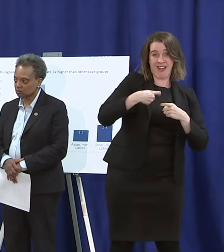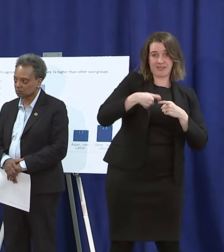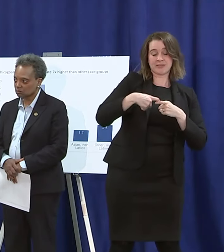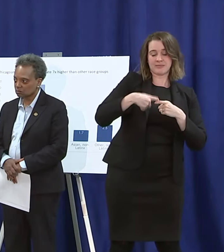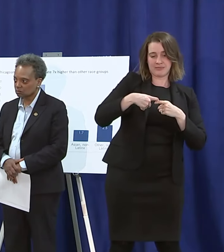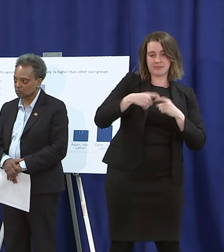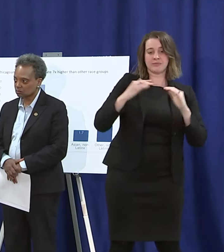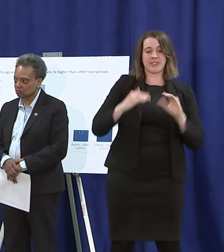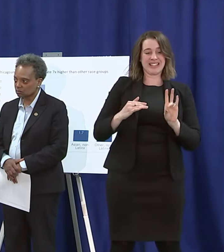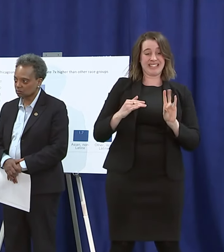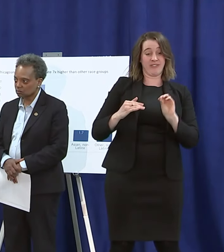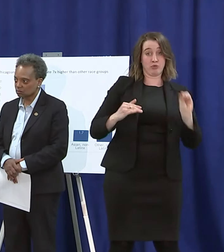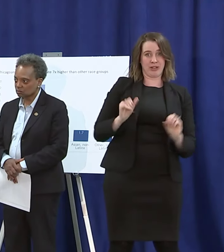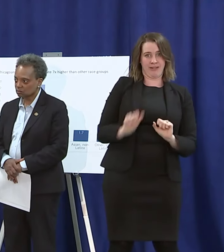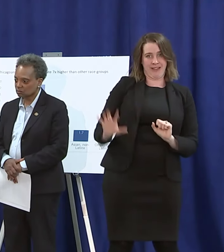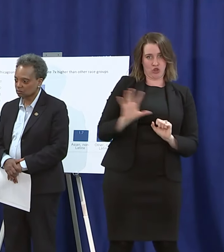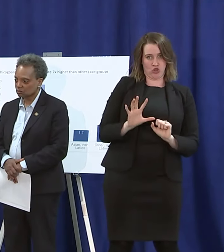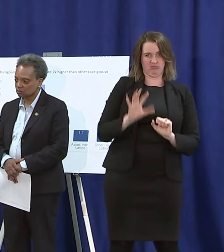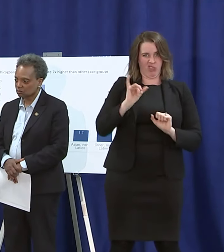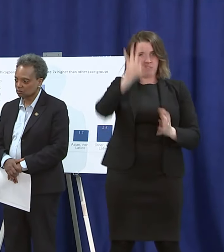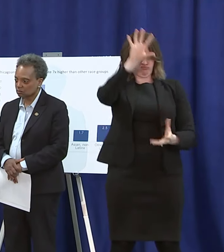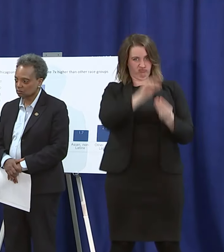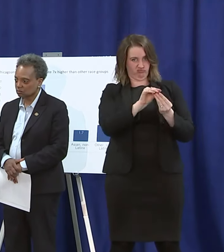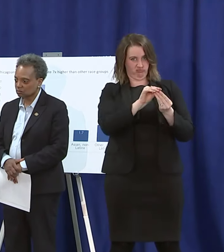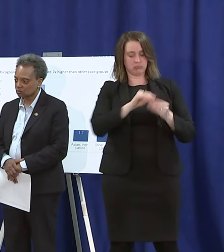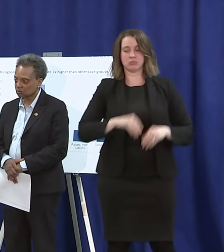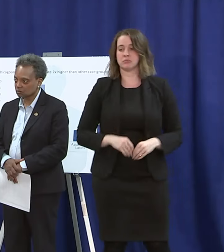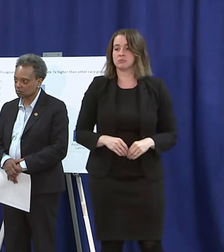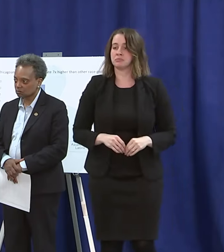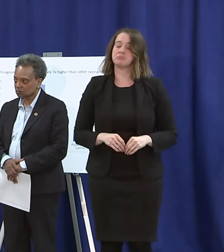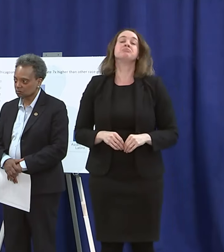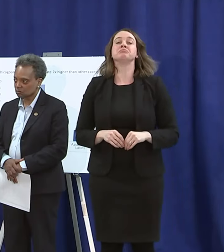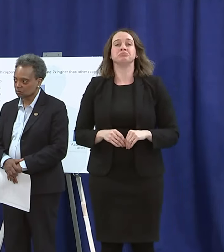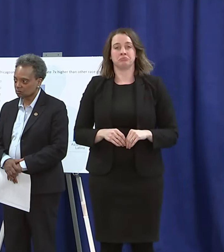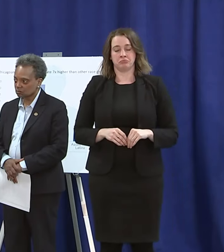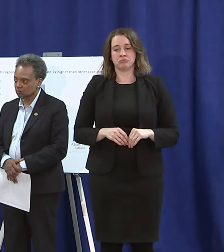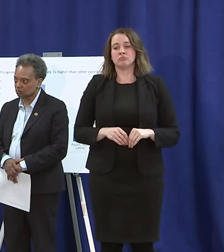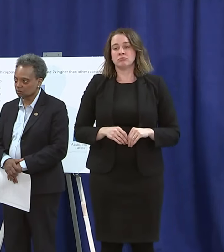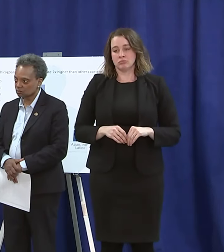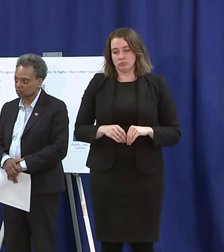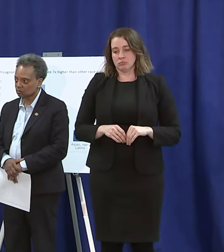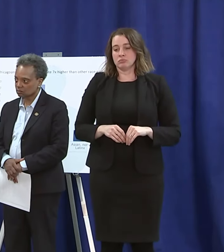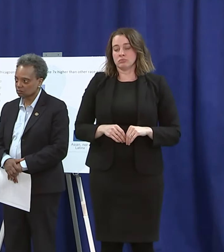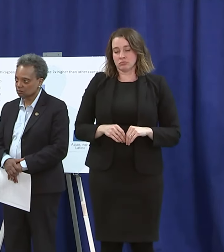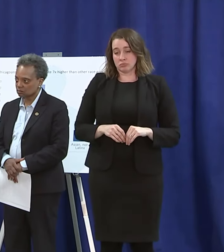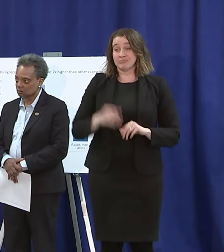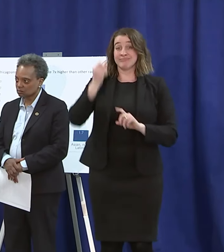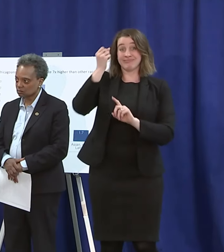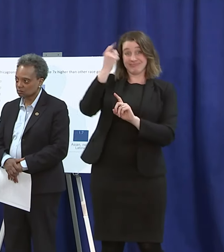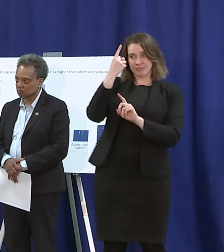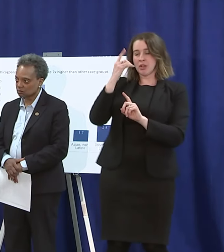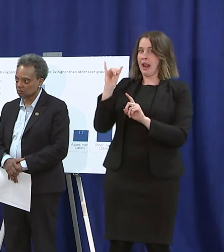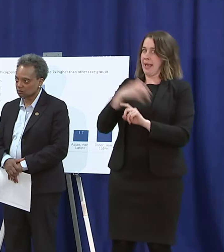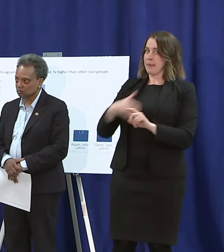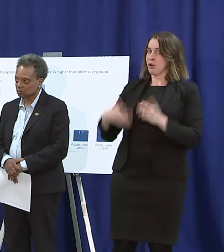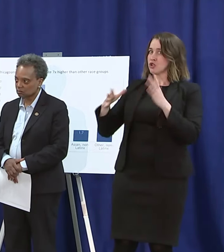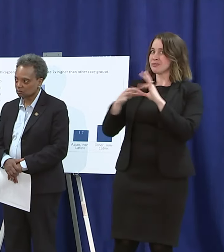Hispanic, and 7% Asian. Among those for whom race ethnicity is known, as the mayor